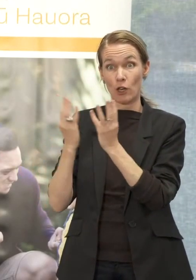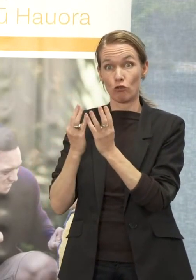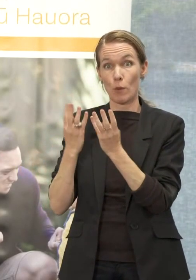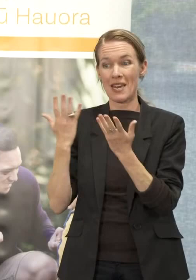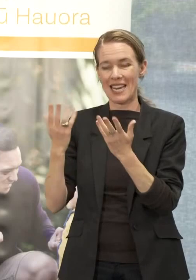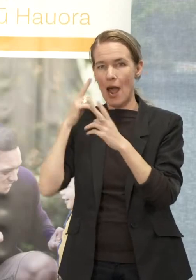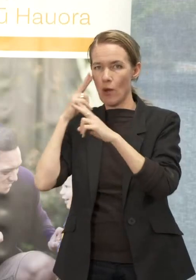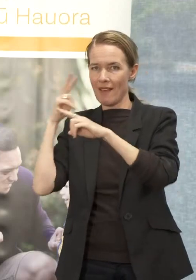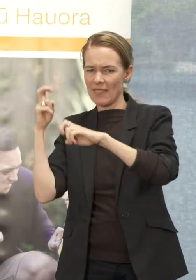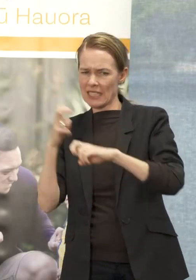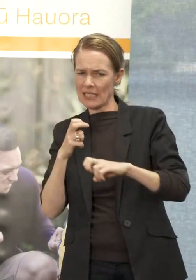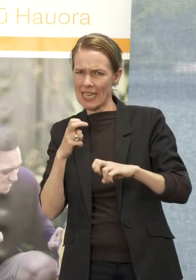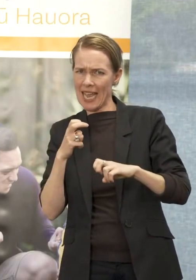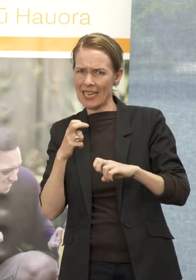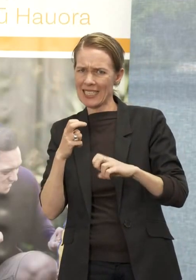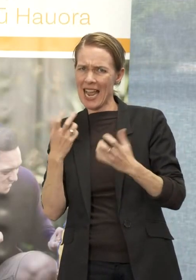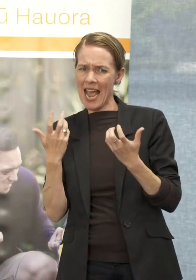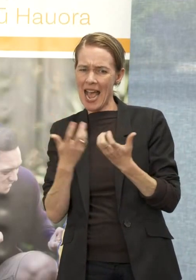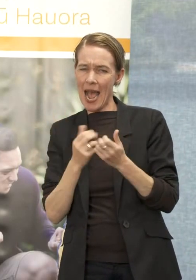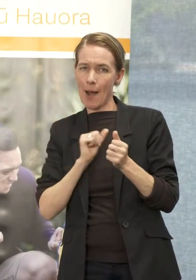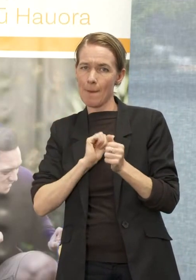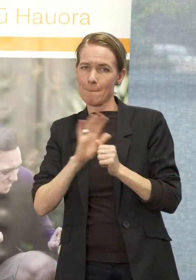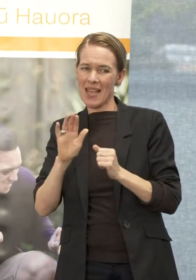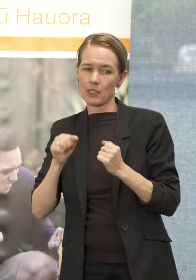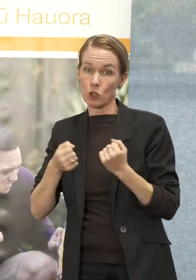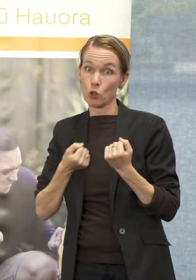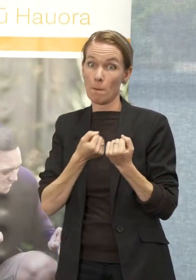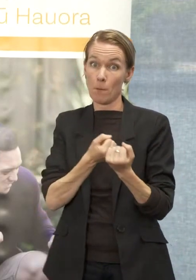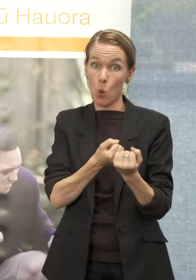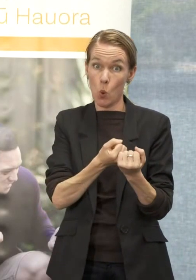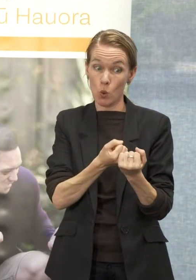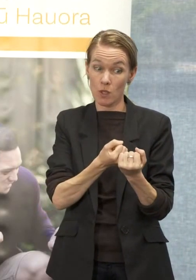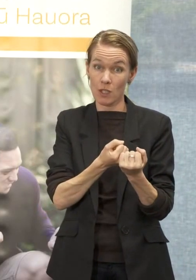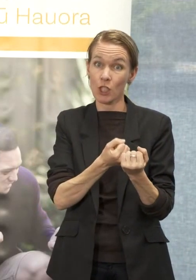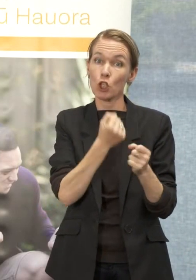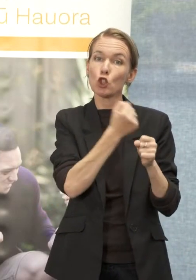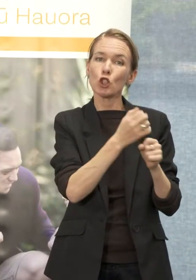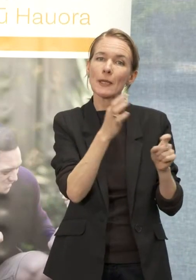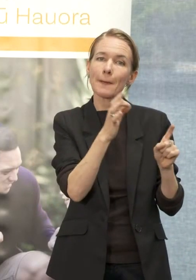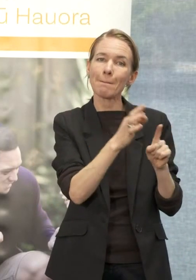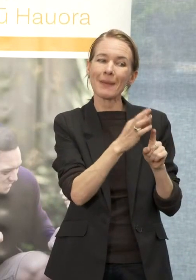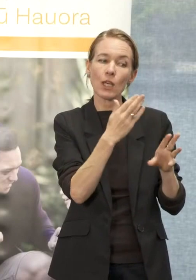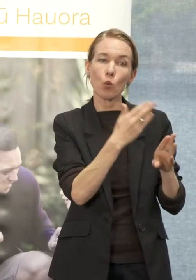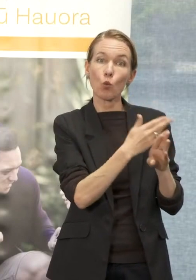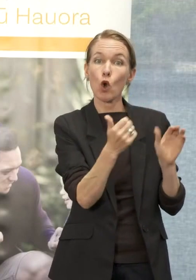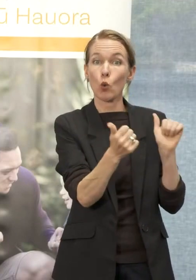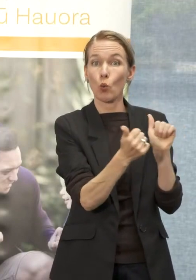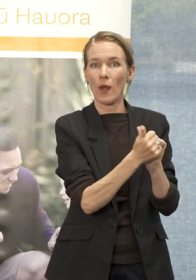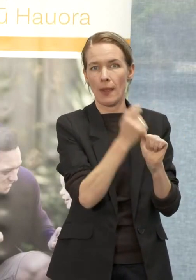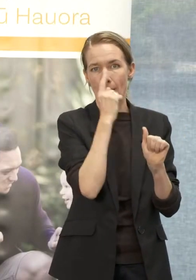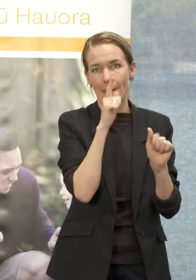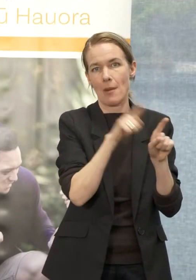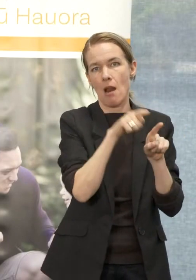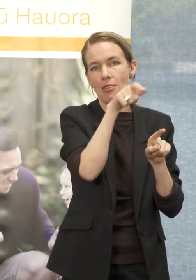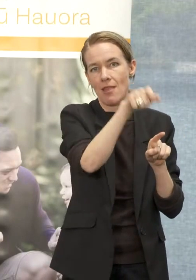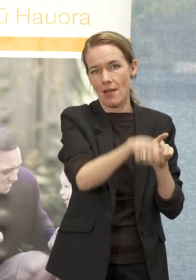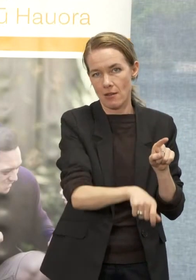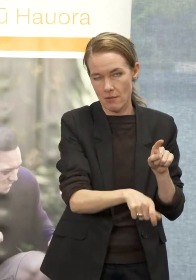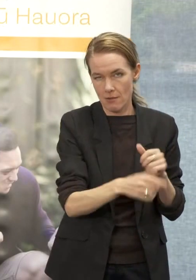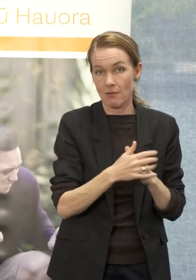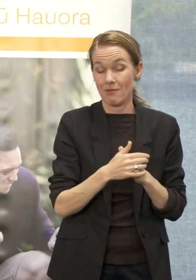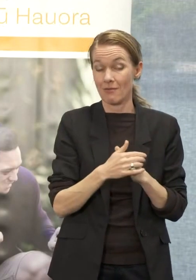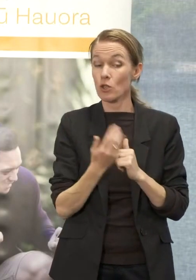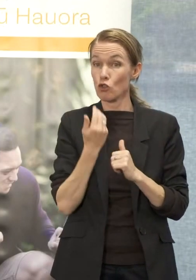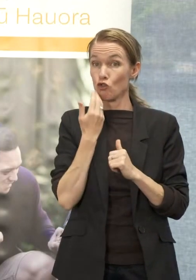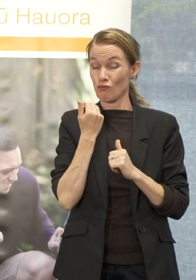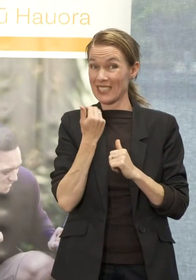advisory groups are looking at, what sort of advice and support we can provide our clinicians for that. There's certainly been a lot